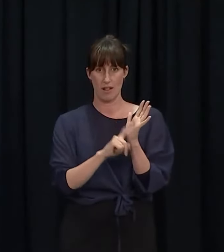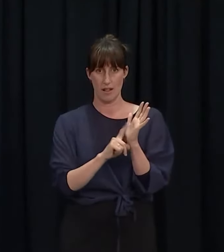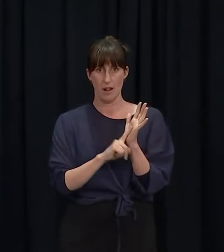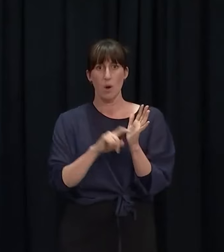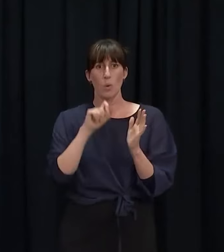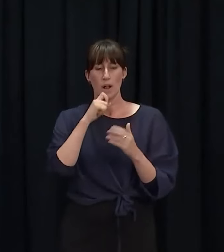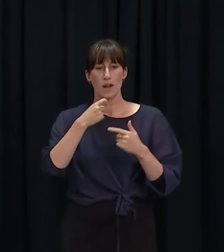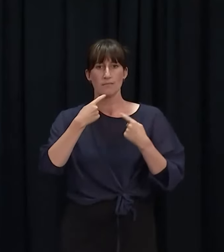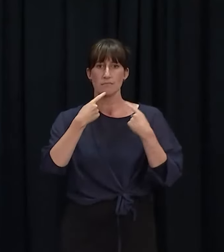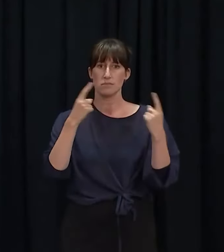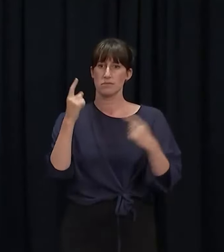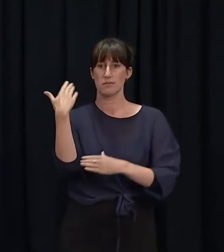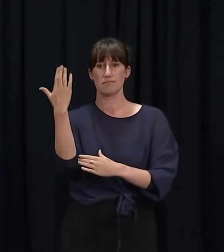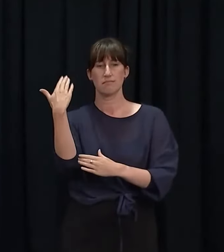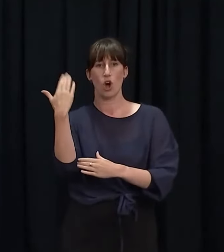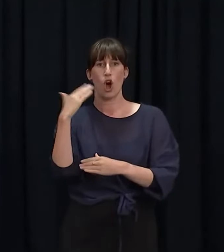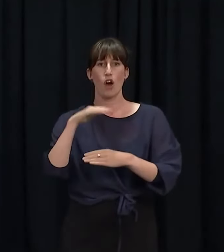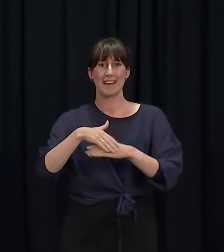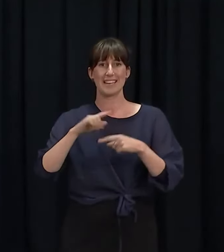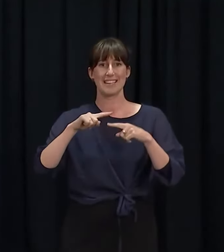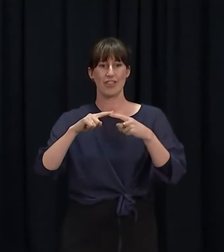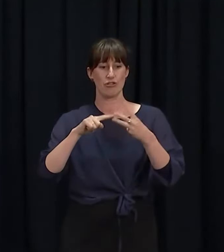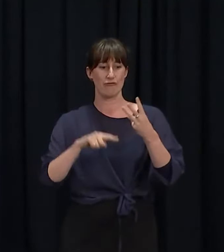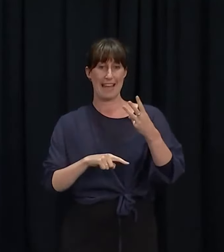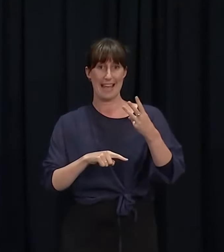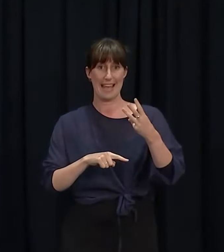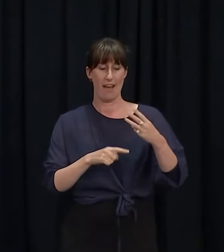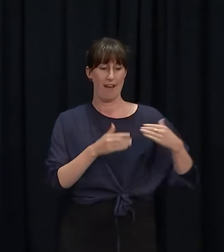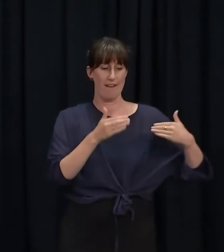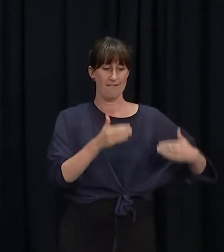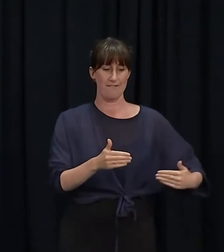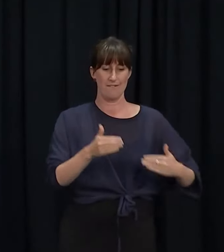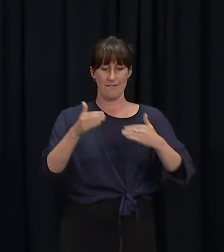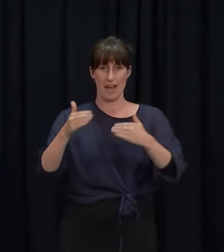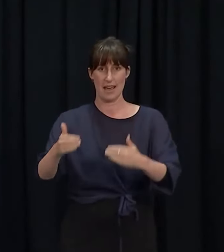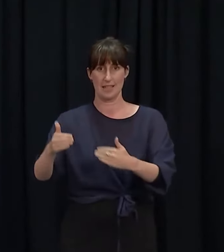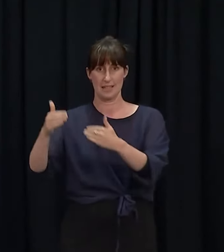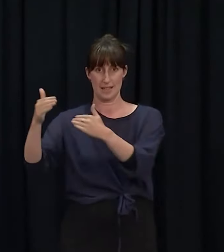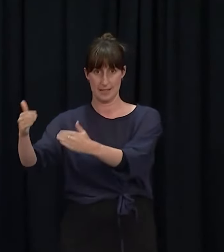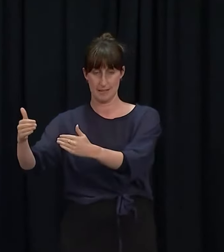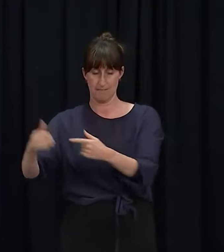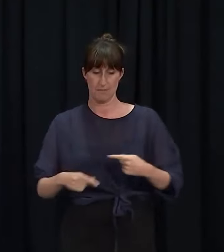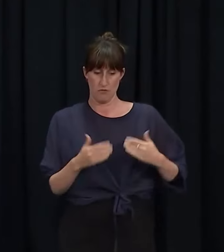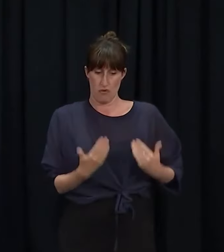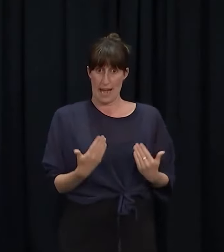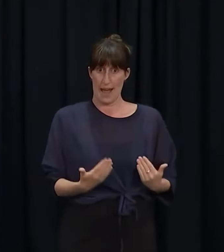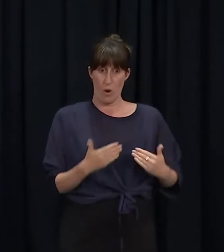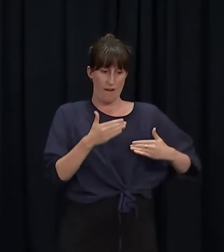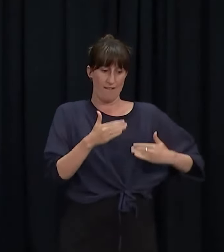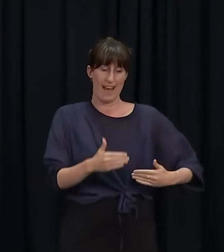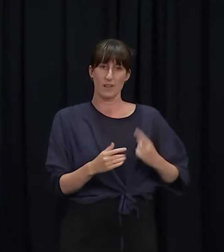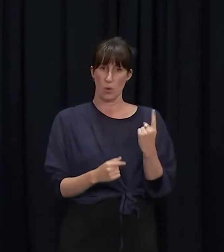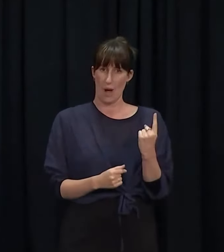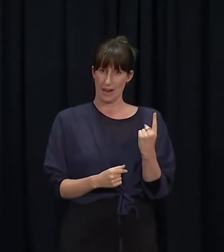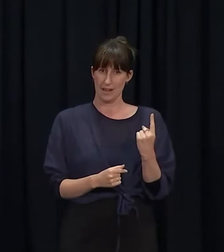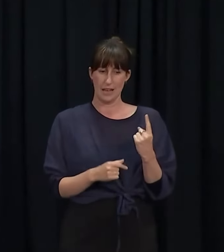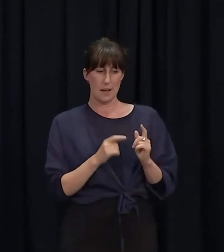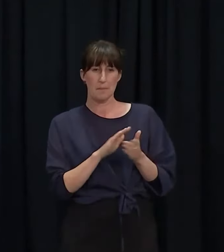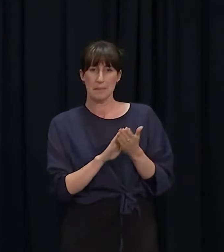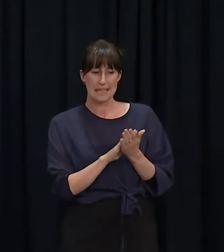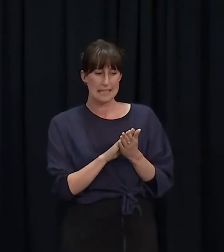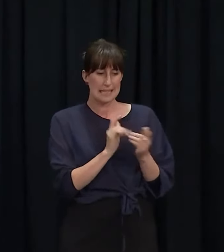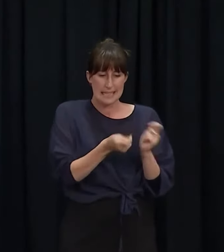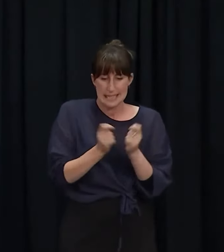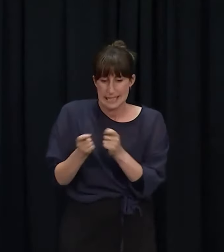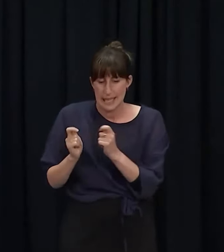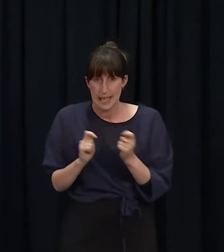I previously set out, in phase 1, the early stages, which we are in now, we'll continue with the same testing, tracing and isolation